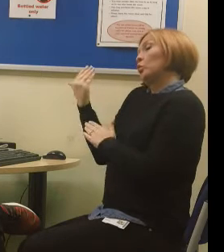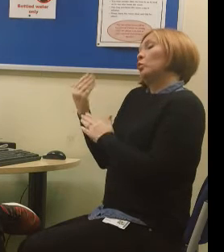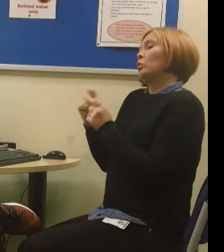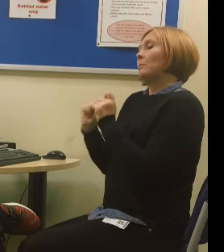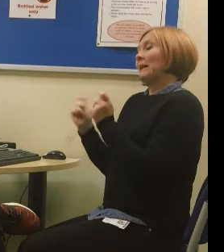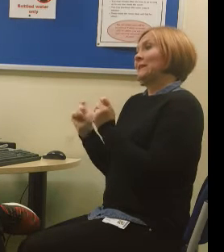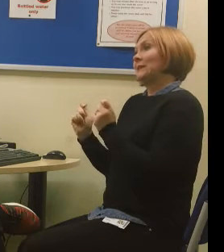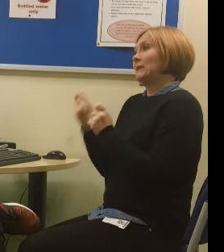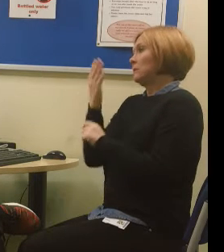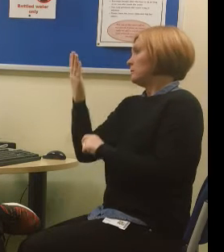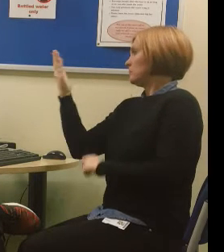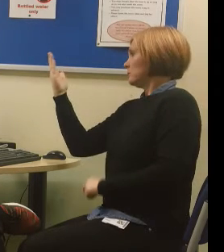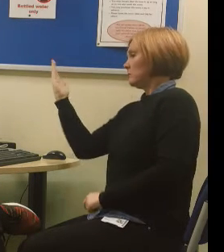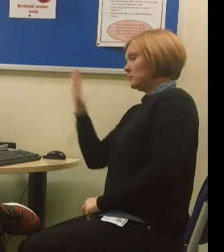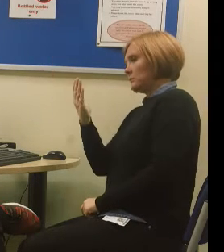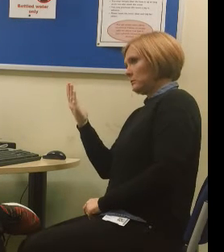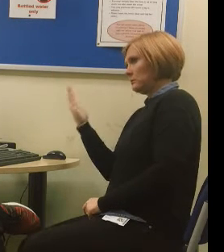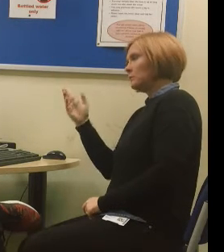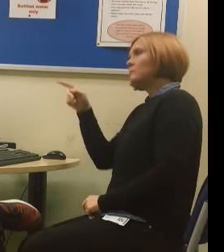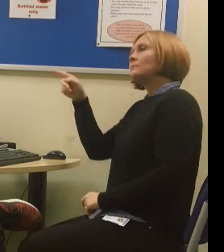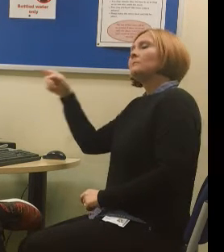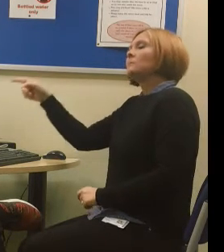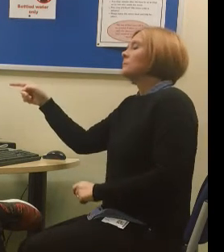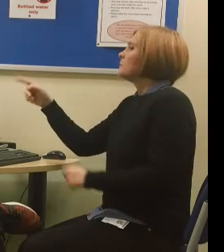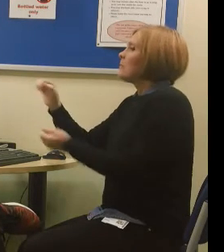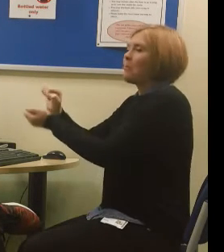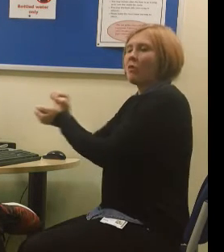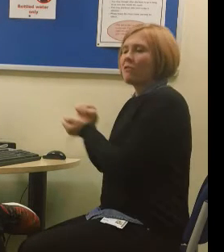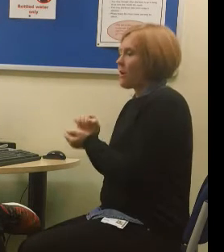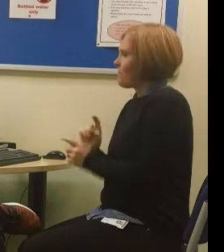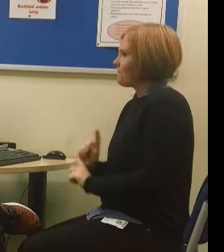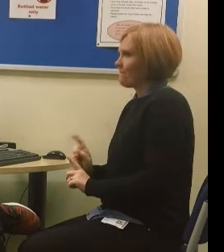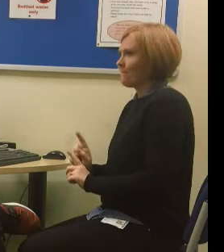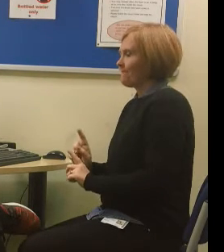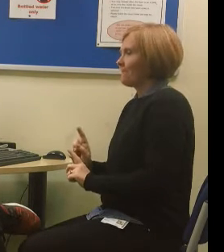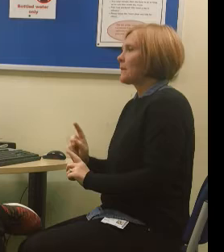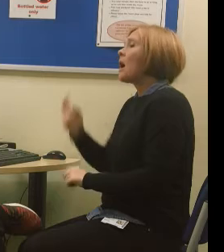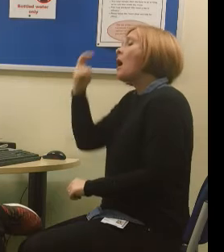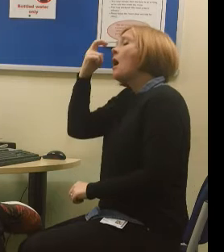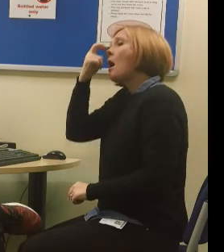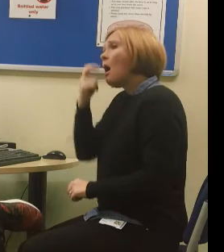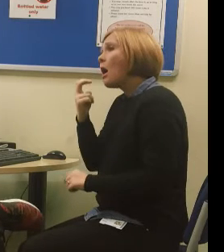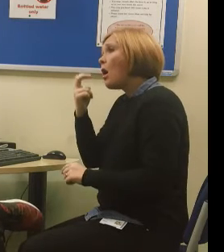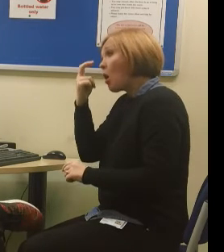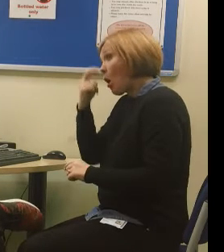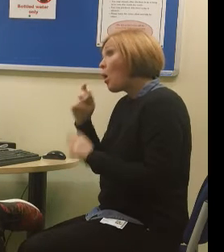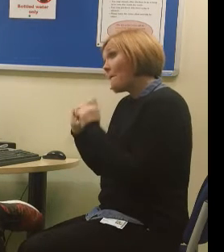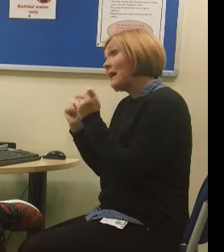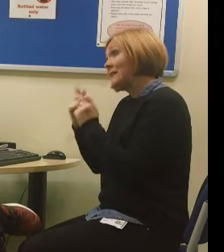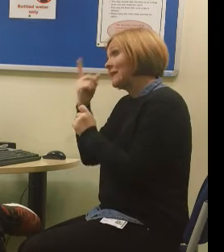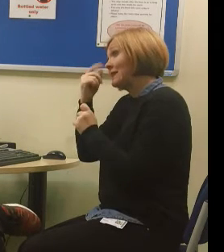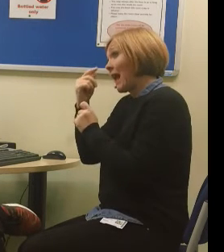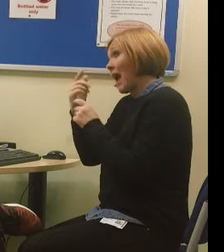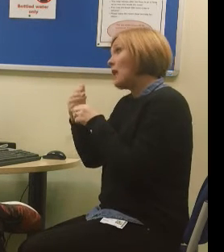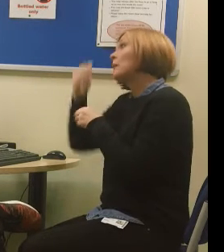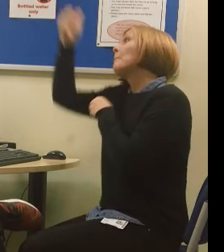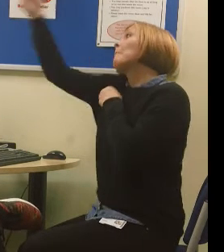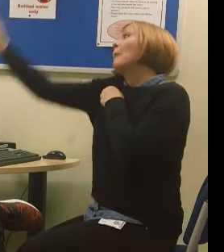subscribe to. These ones cannot be borrowed, but you can borrow back issues which are kept along the back walls. Now this is the